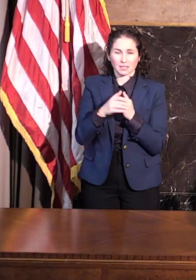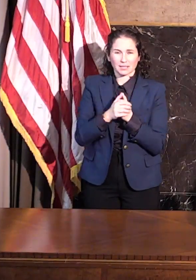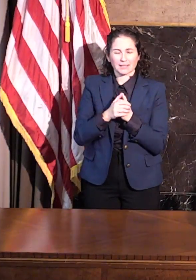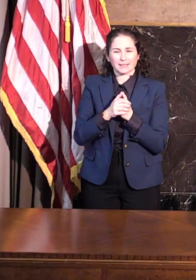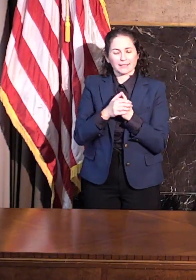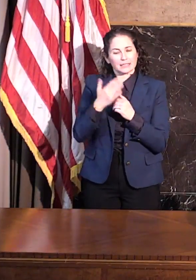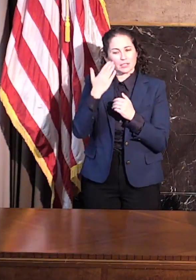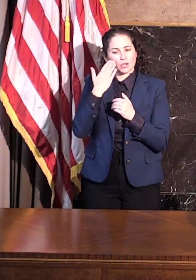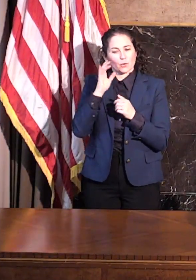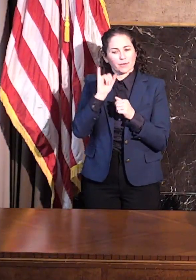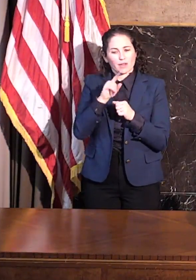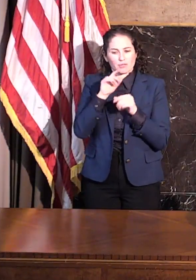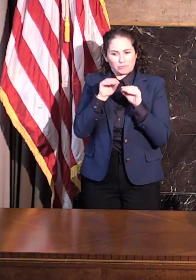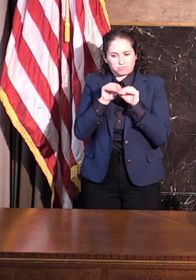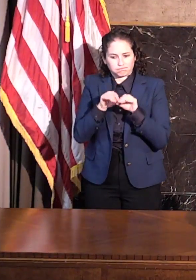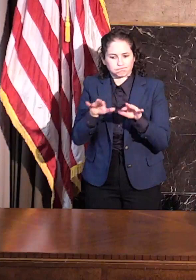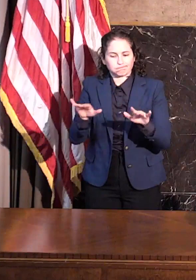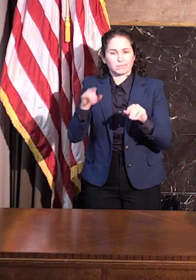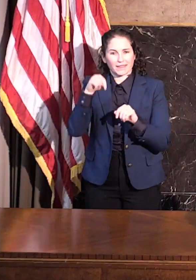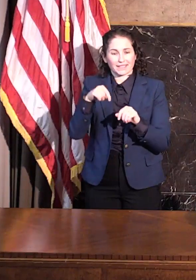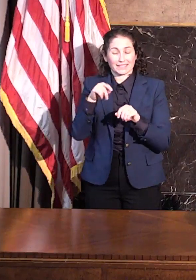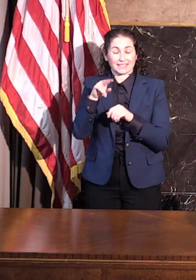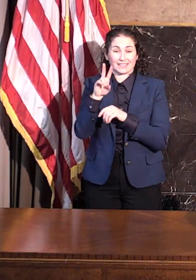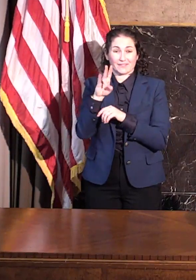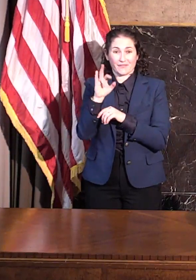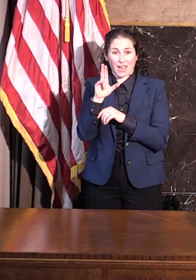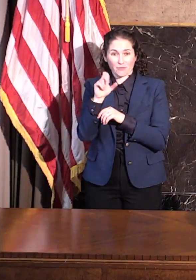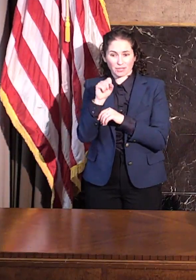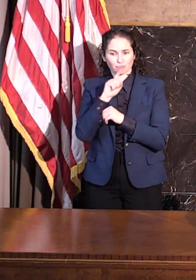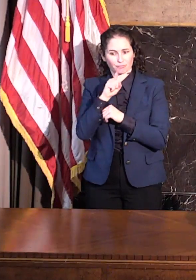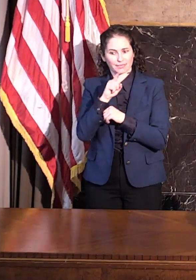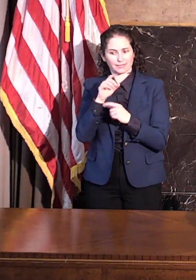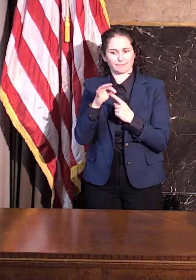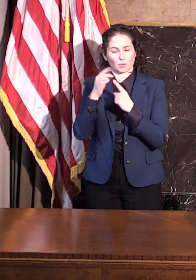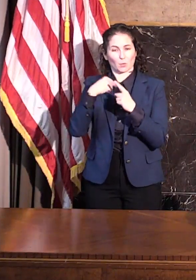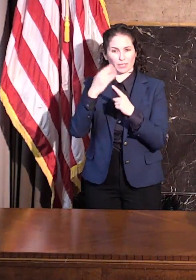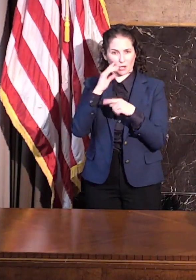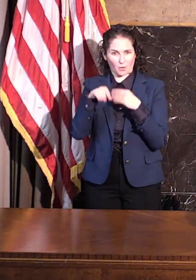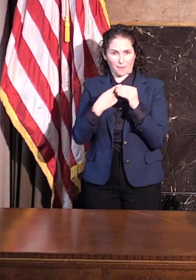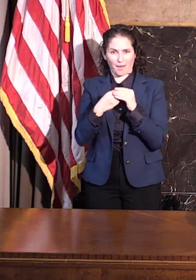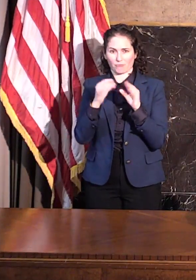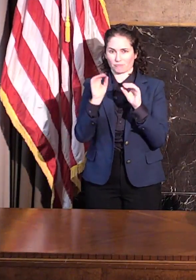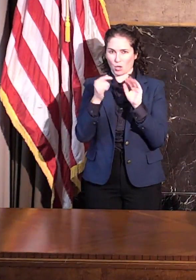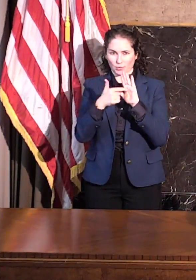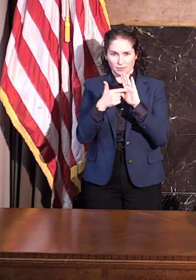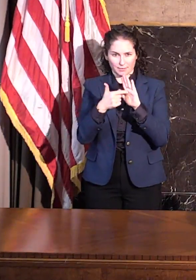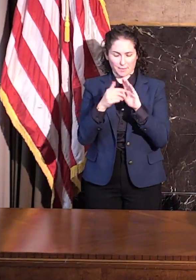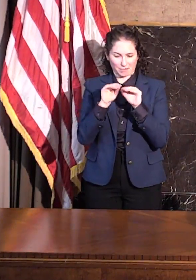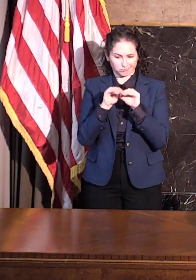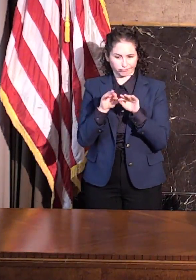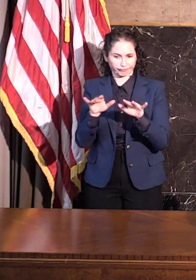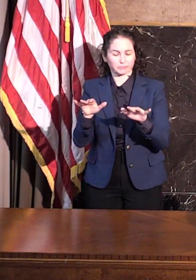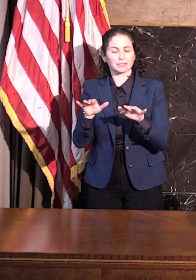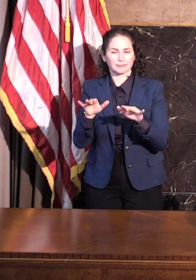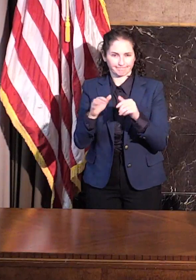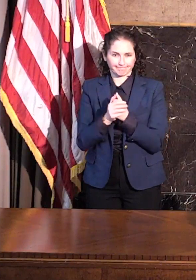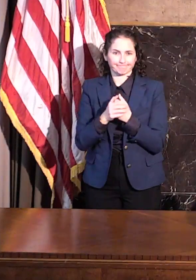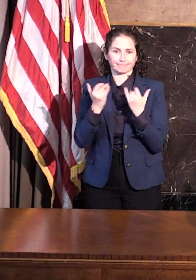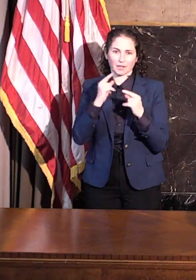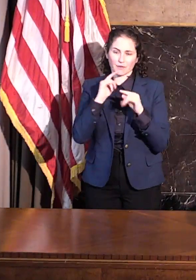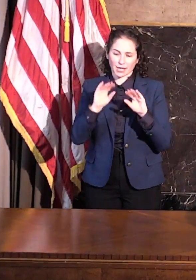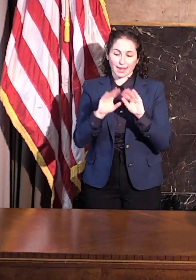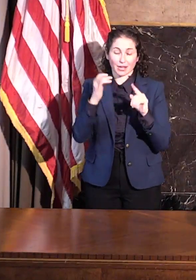of conversations in every pocket of Louisiana. And I really do mean every pocket of